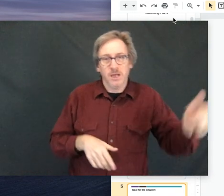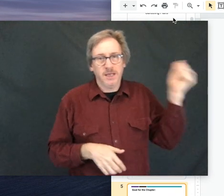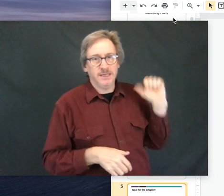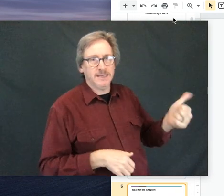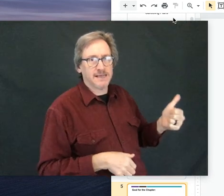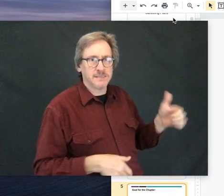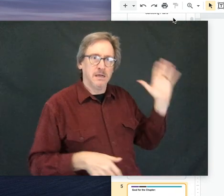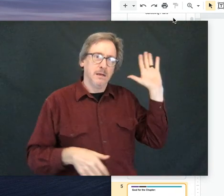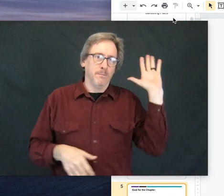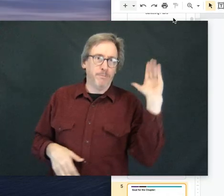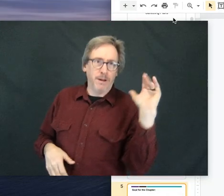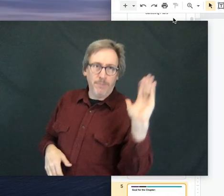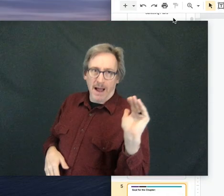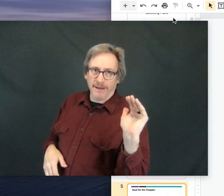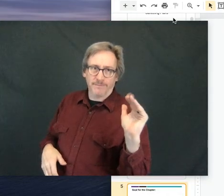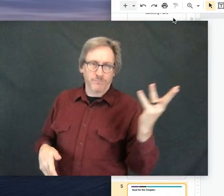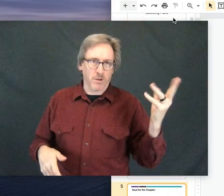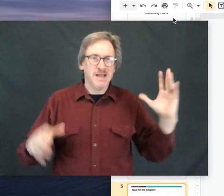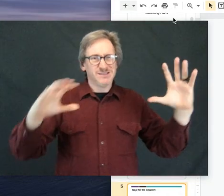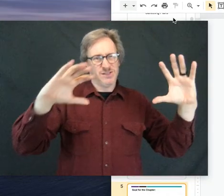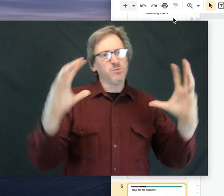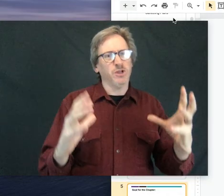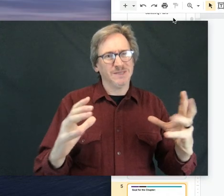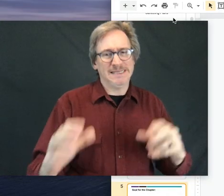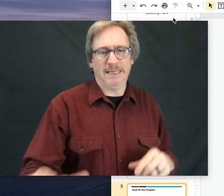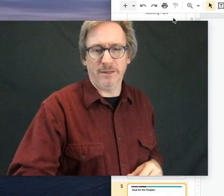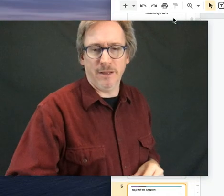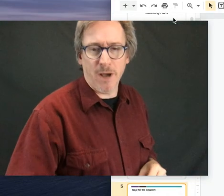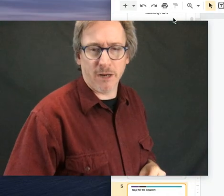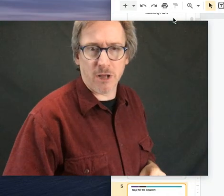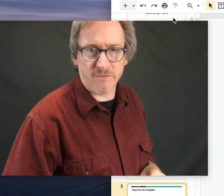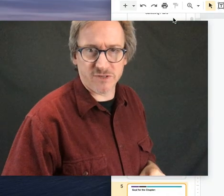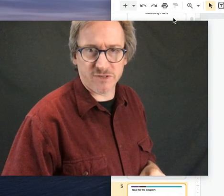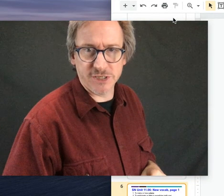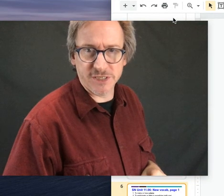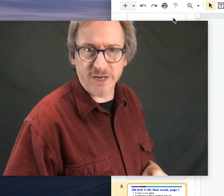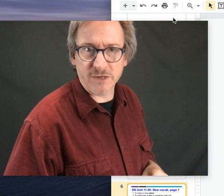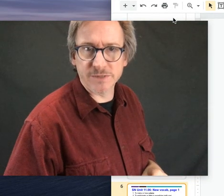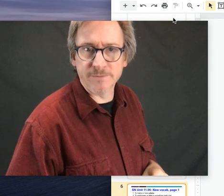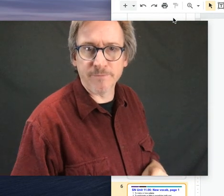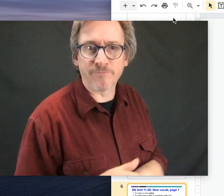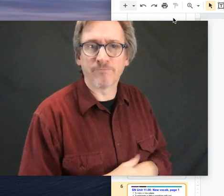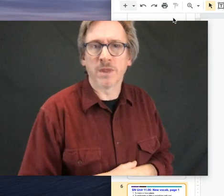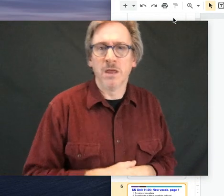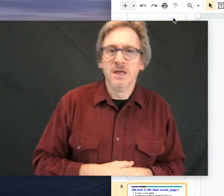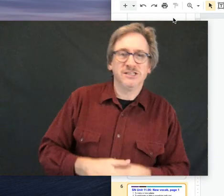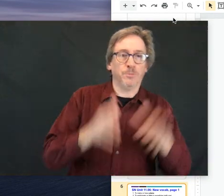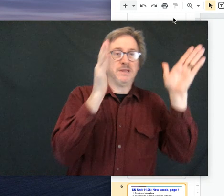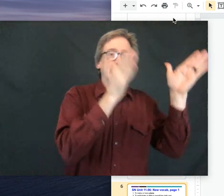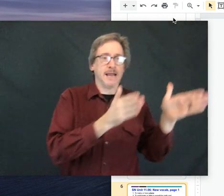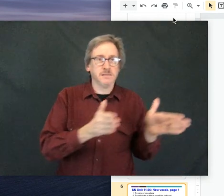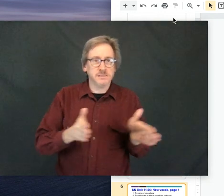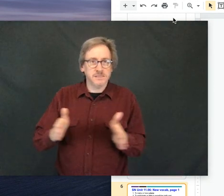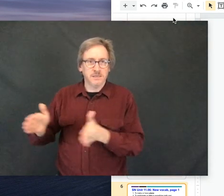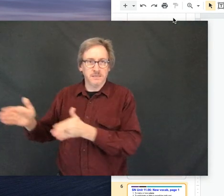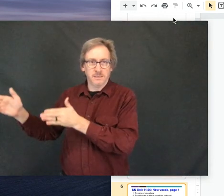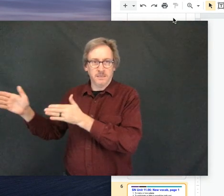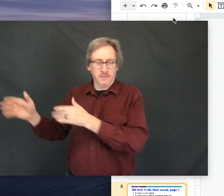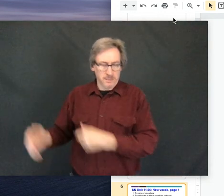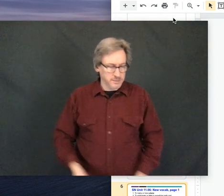do. Yes, bye-bye. Right. So this is what you'll see in the model conversations in the videos. So